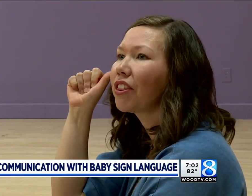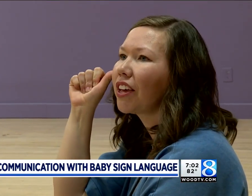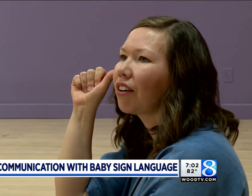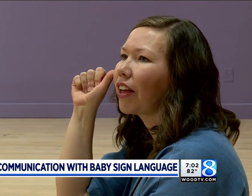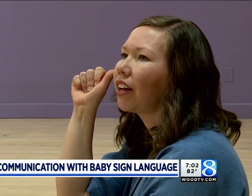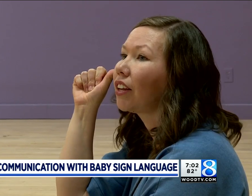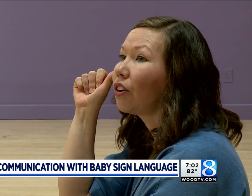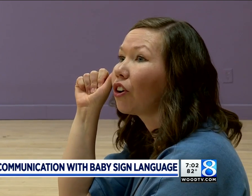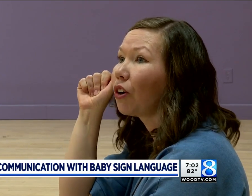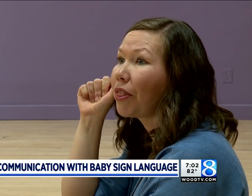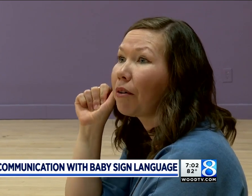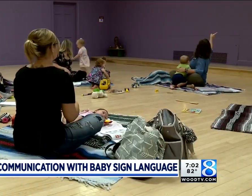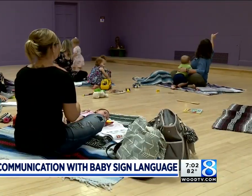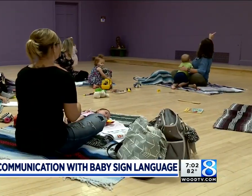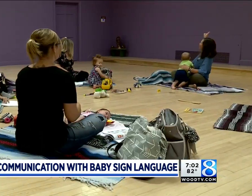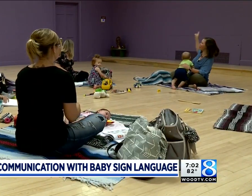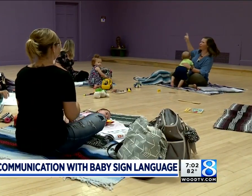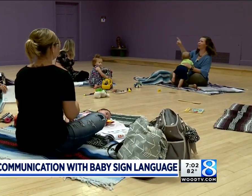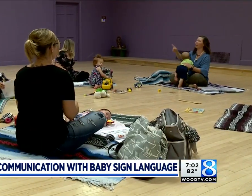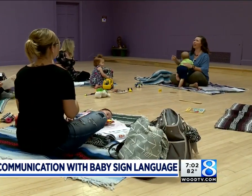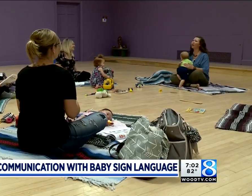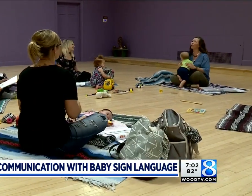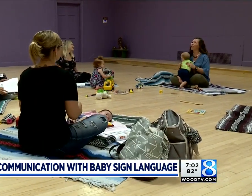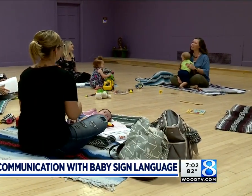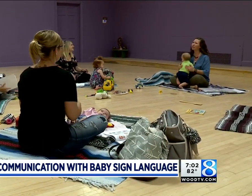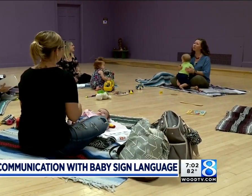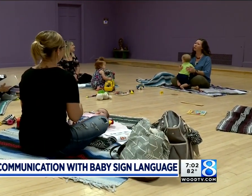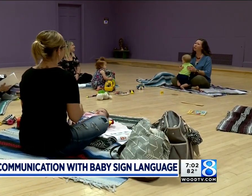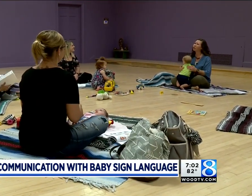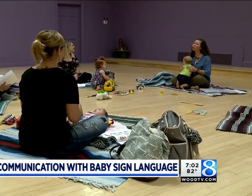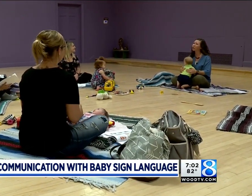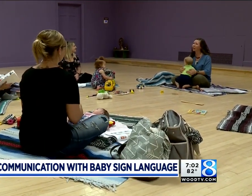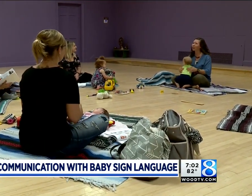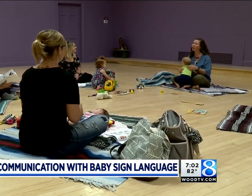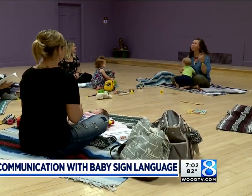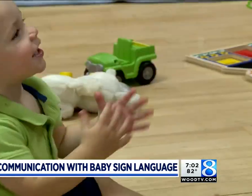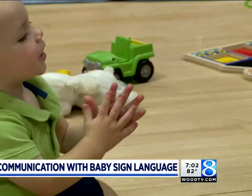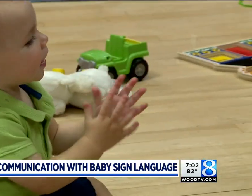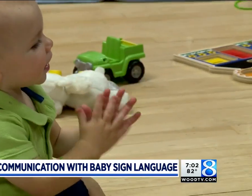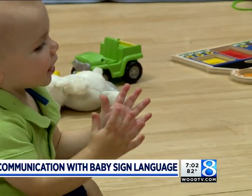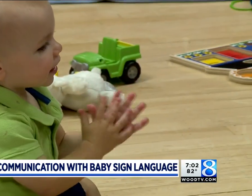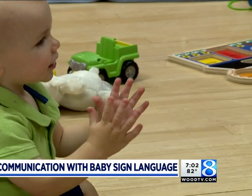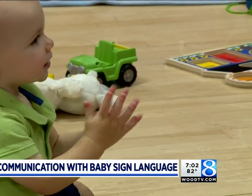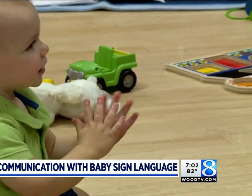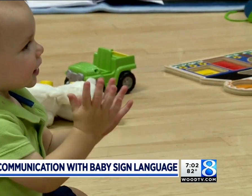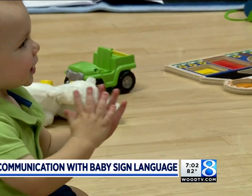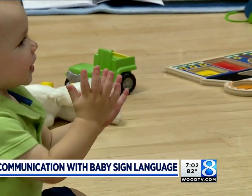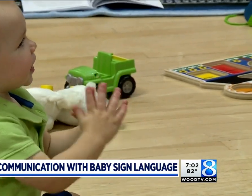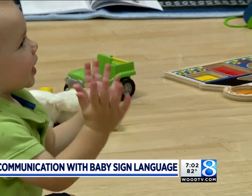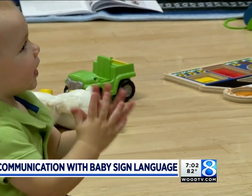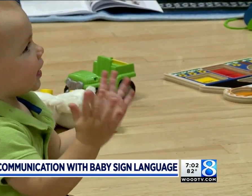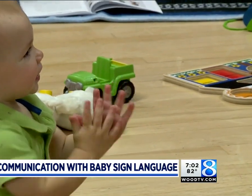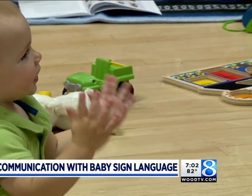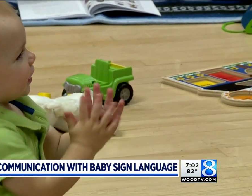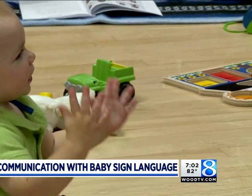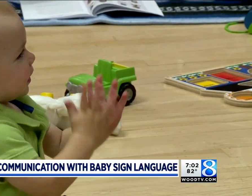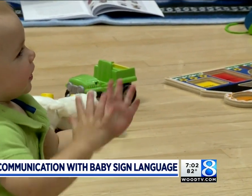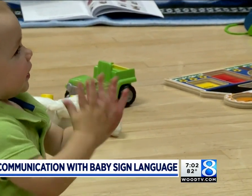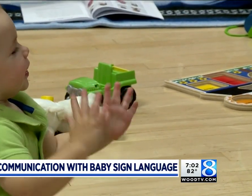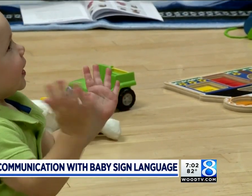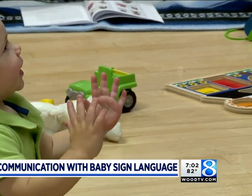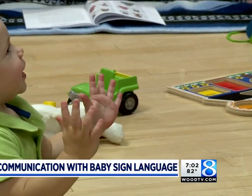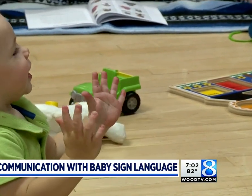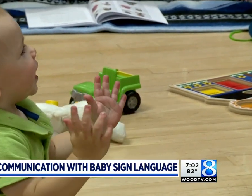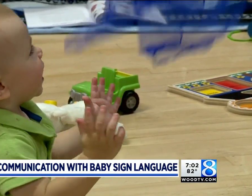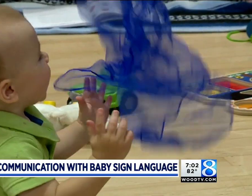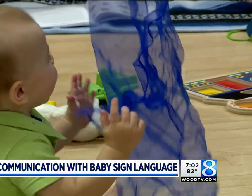pathologist Emily Goudreau became a mother, she was excited to enroll her son in baby sign language classes. She was surprised to find